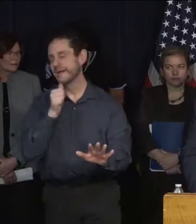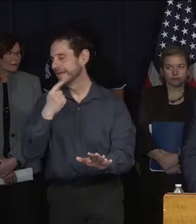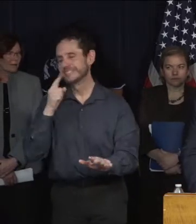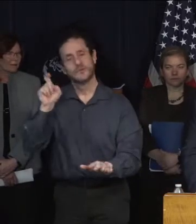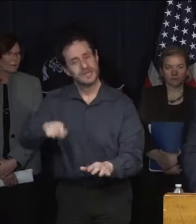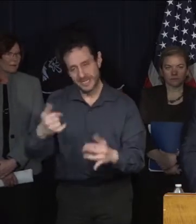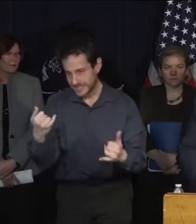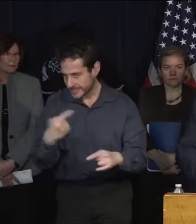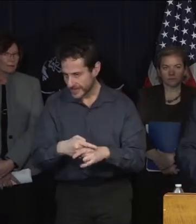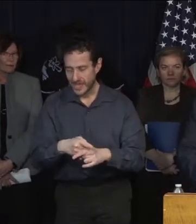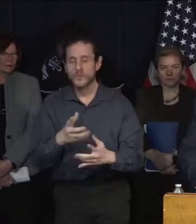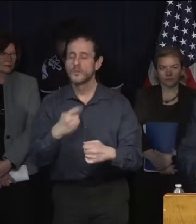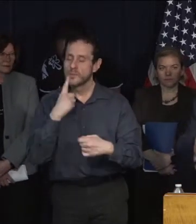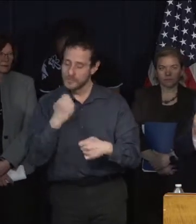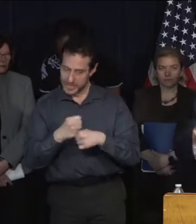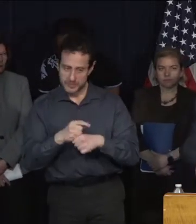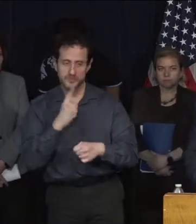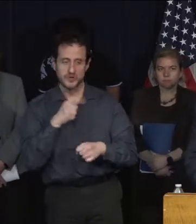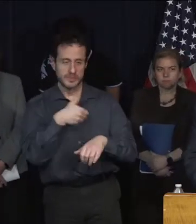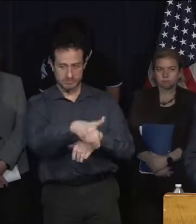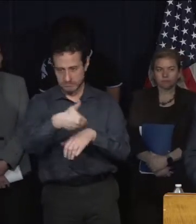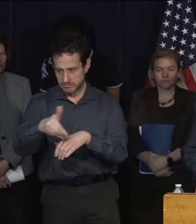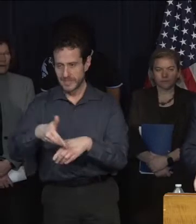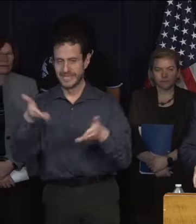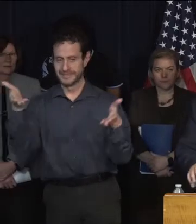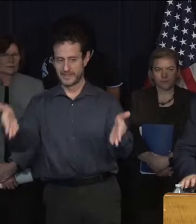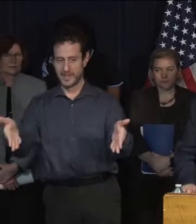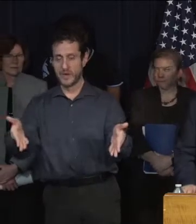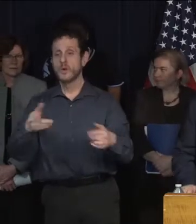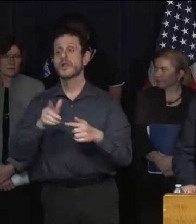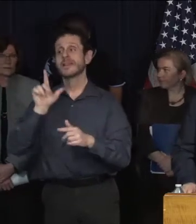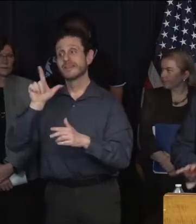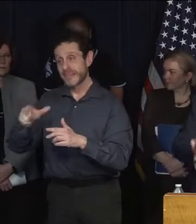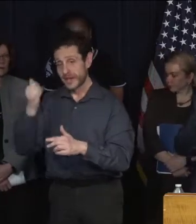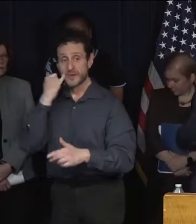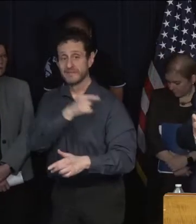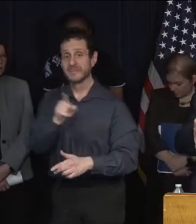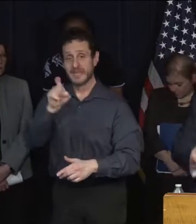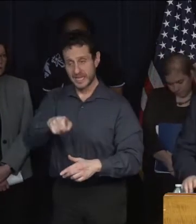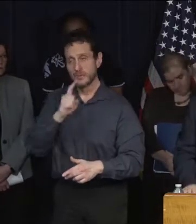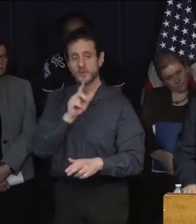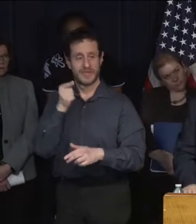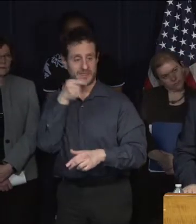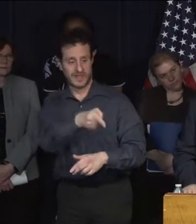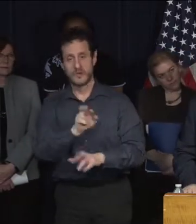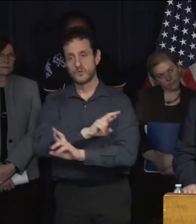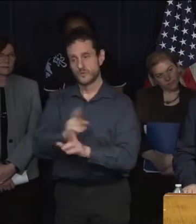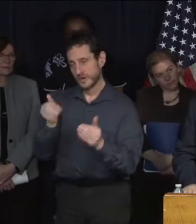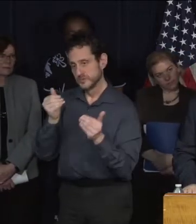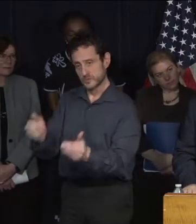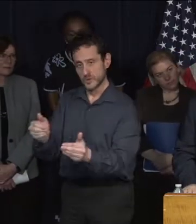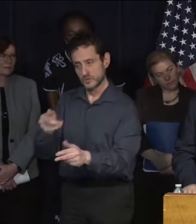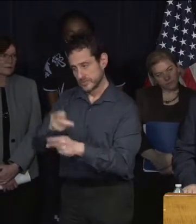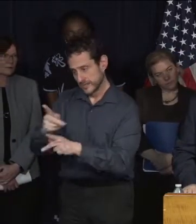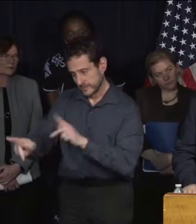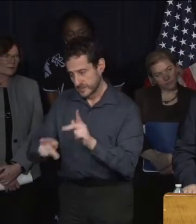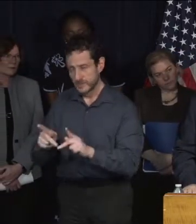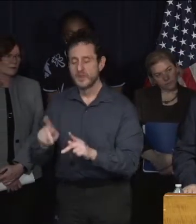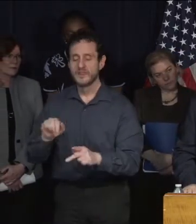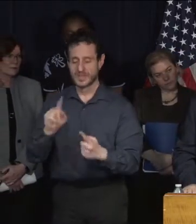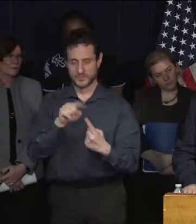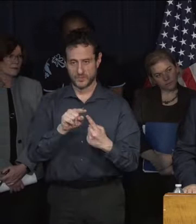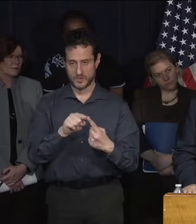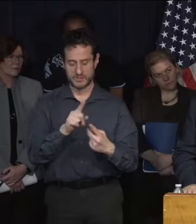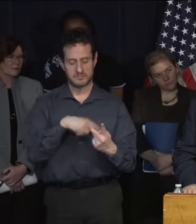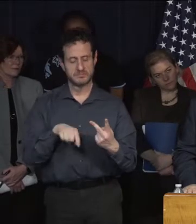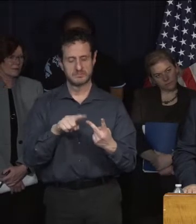it's there, and when it's needed, it will be on site and ready to go. So that's just one thing that we'll be doing. Another, of